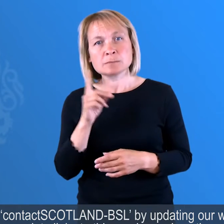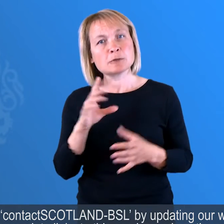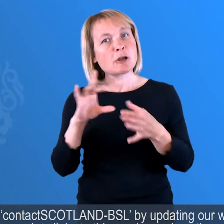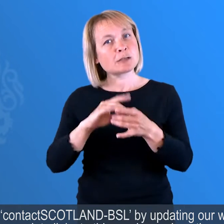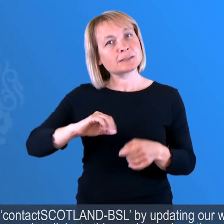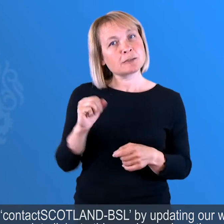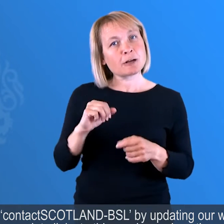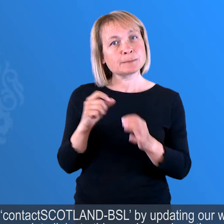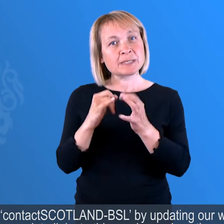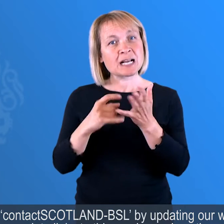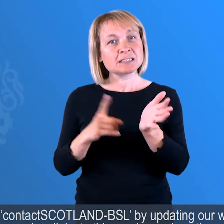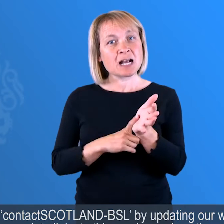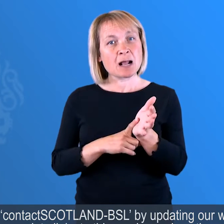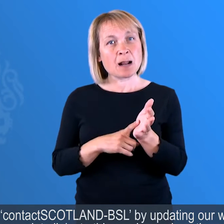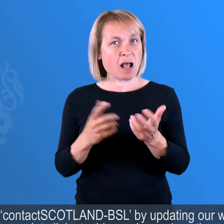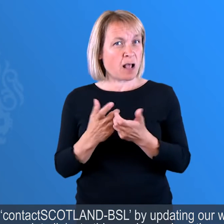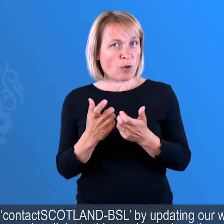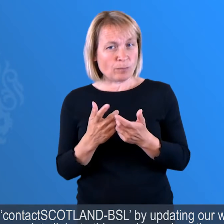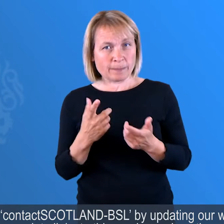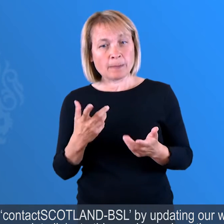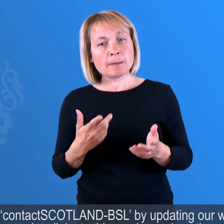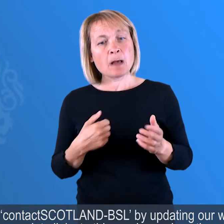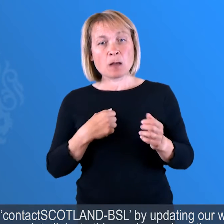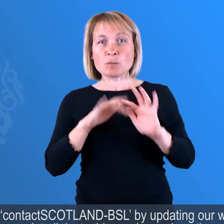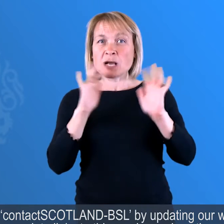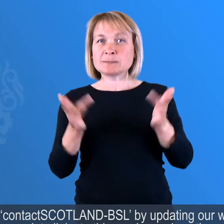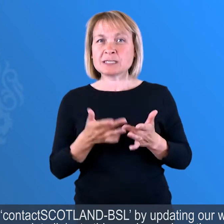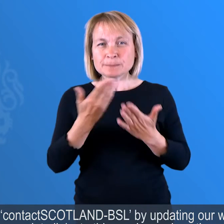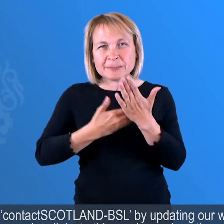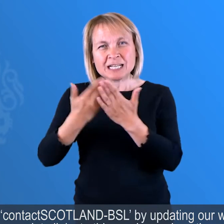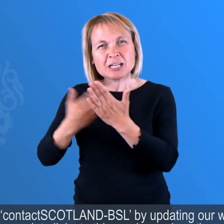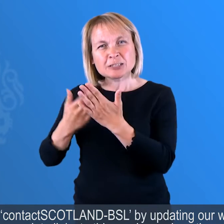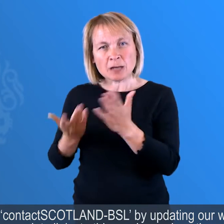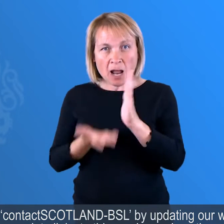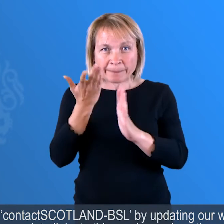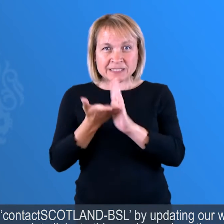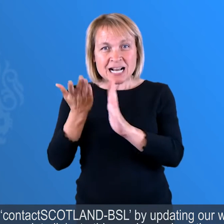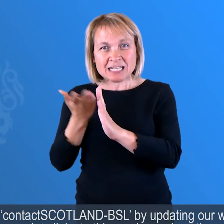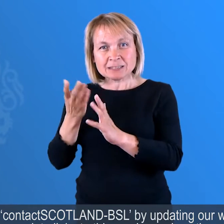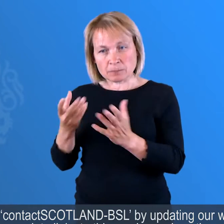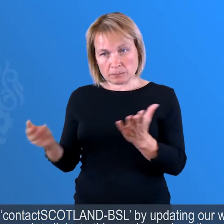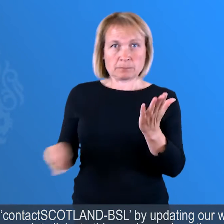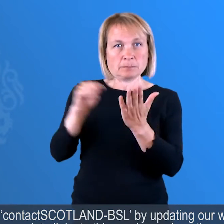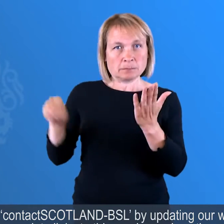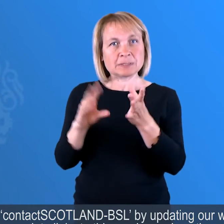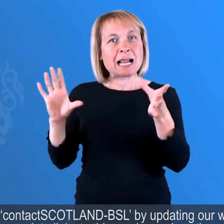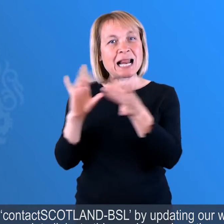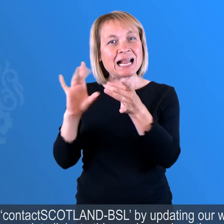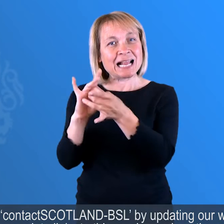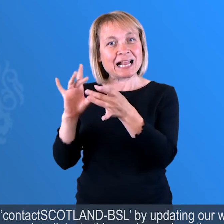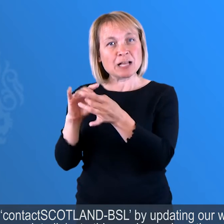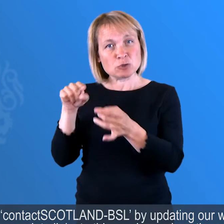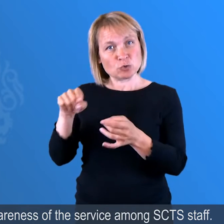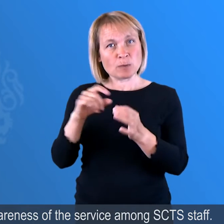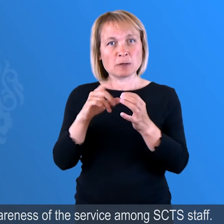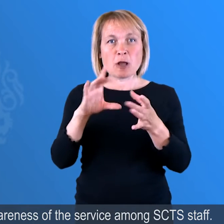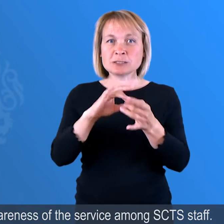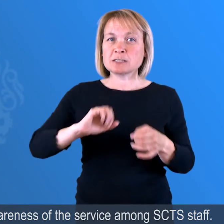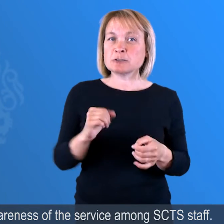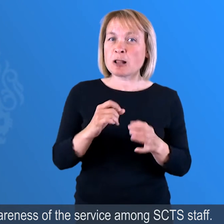To promote use of Contact Scotland-BSL by updating our website pages with appropriate links to this